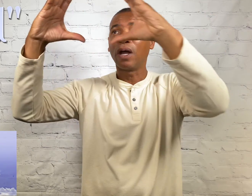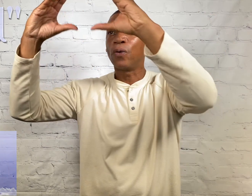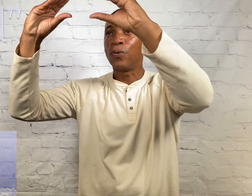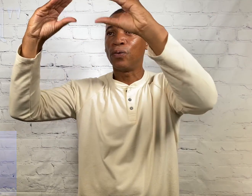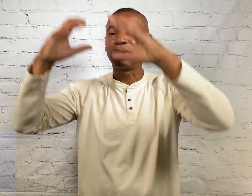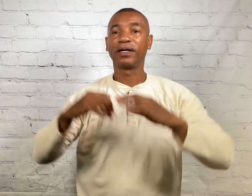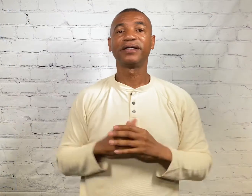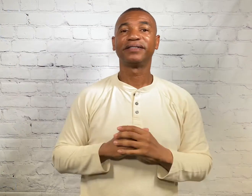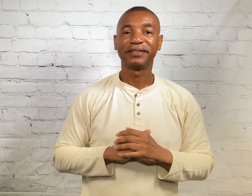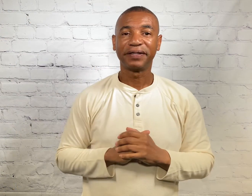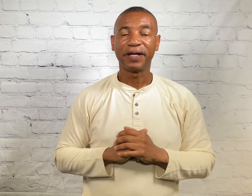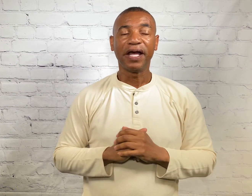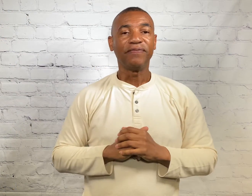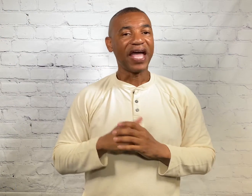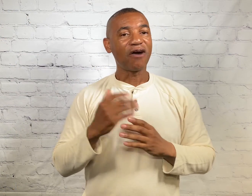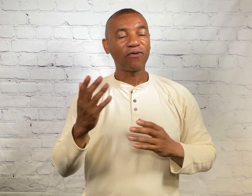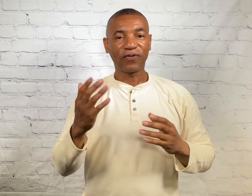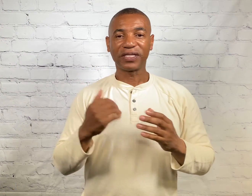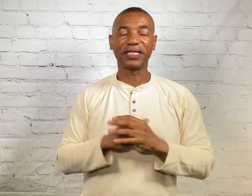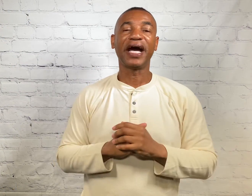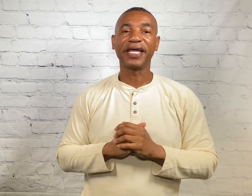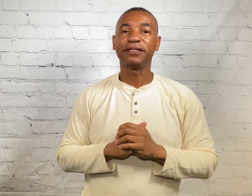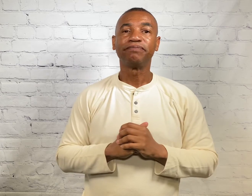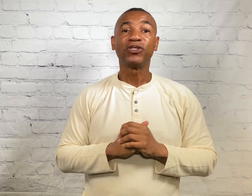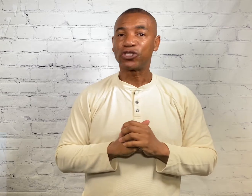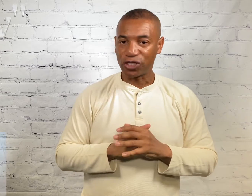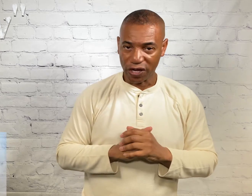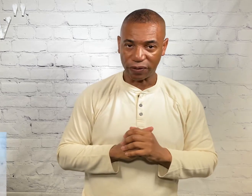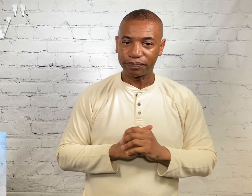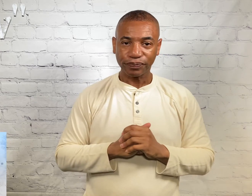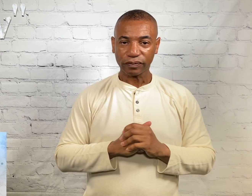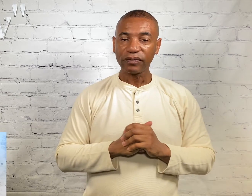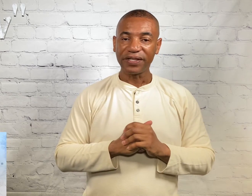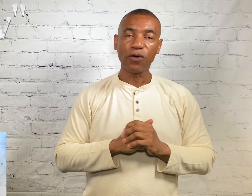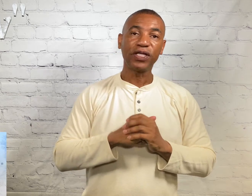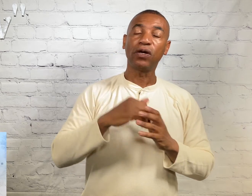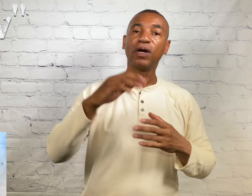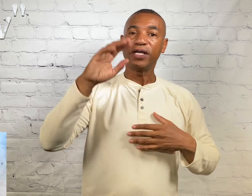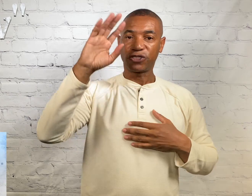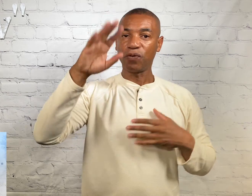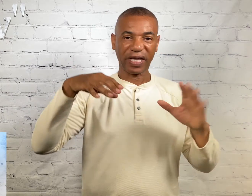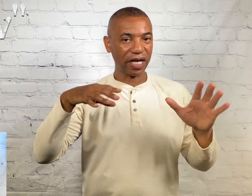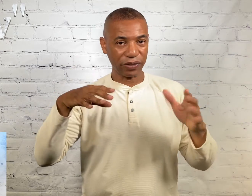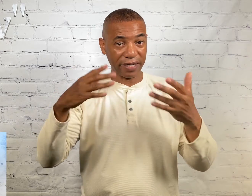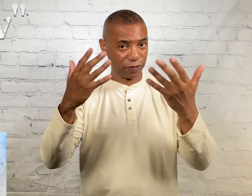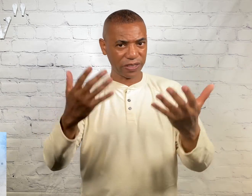Now for the sign snow. Now we know snow when it comes down, especially when it's